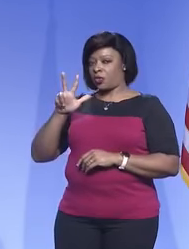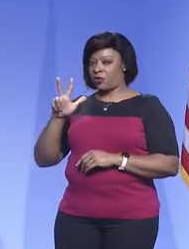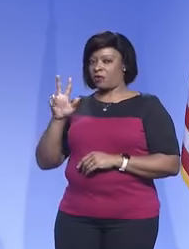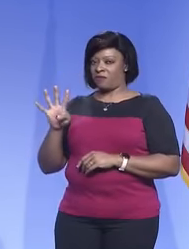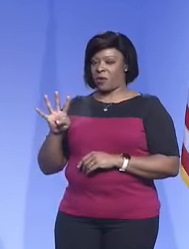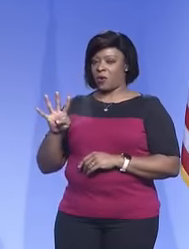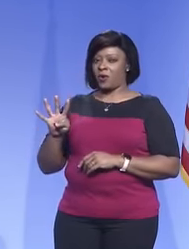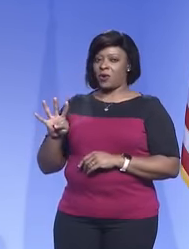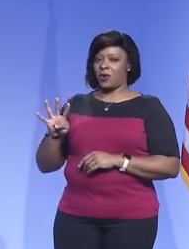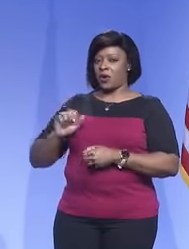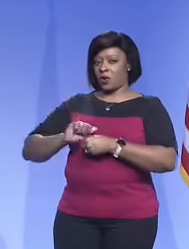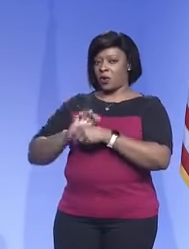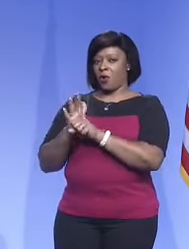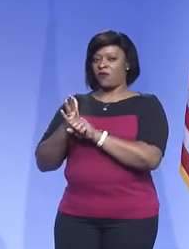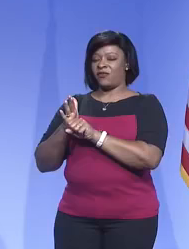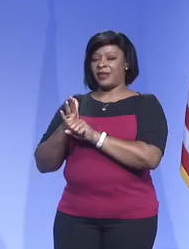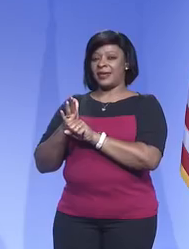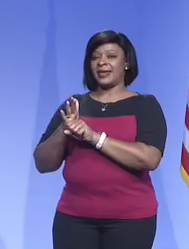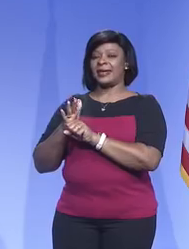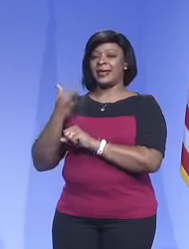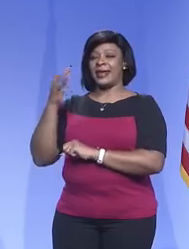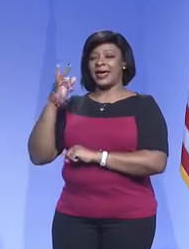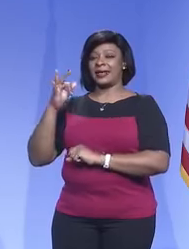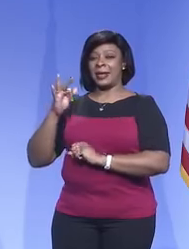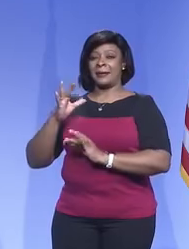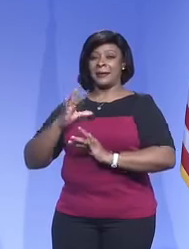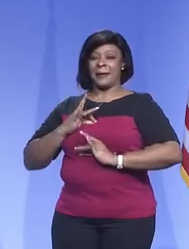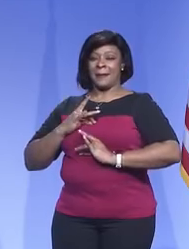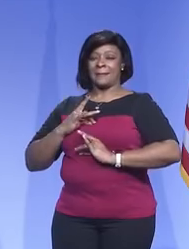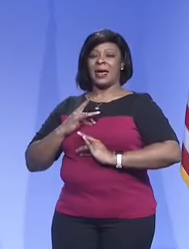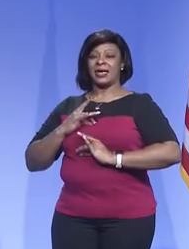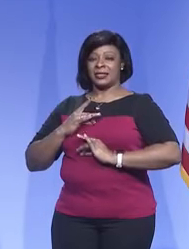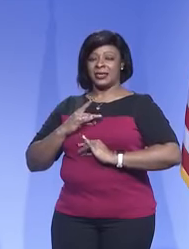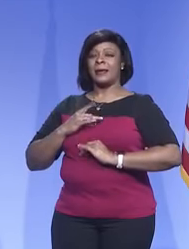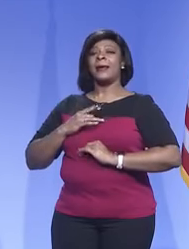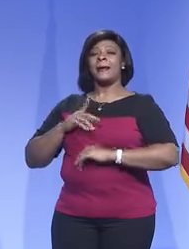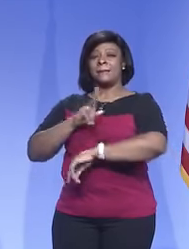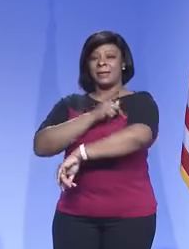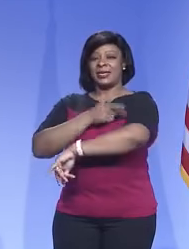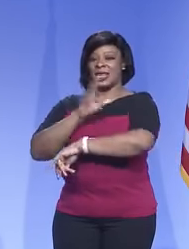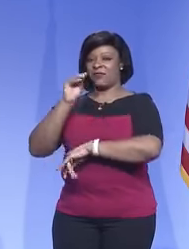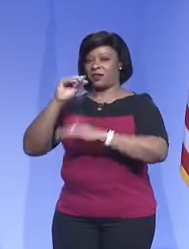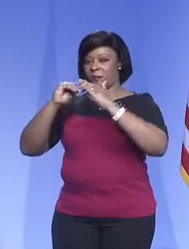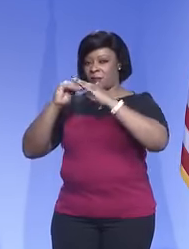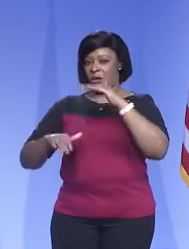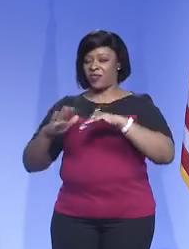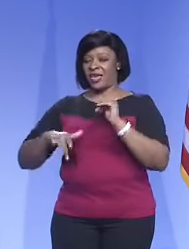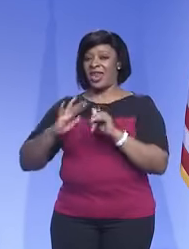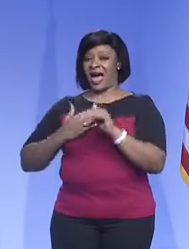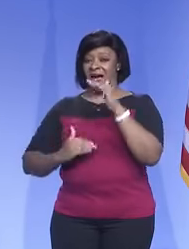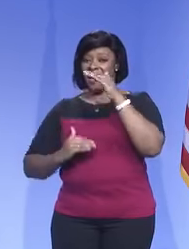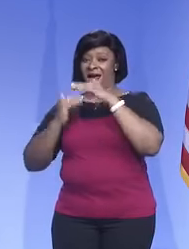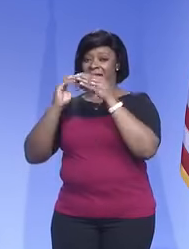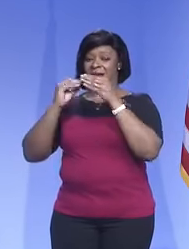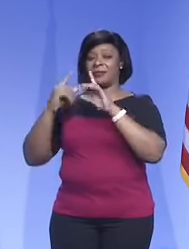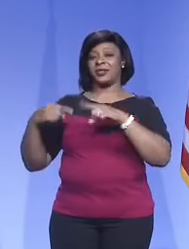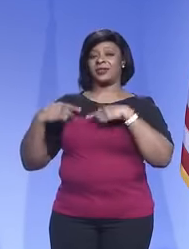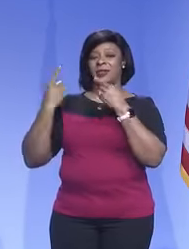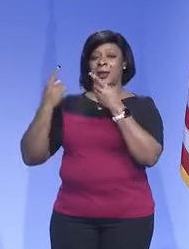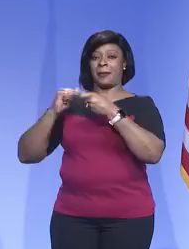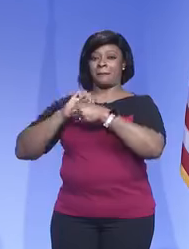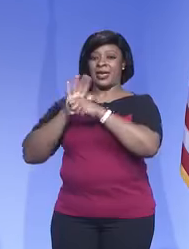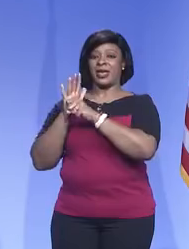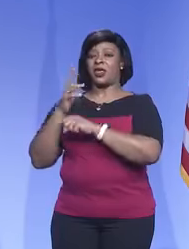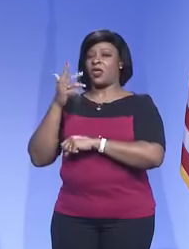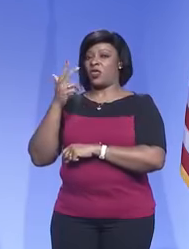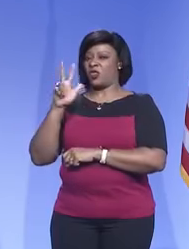334 COVID-19 patients in Memphis area hospitals. That's 50 below what has been our high throughout the pandemic at 384